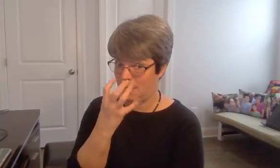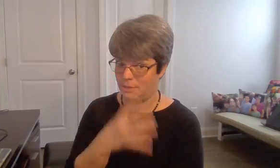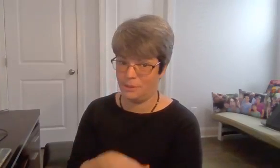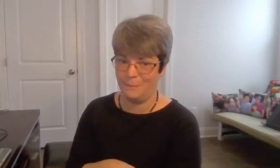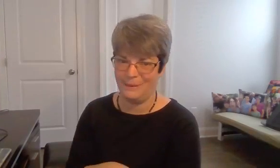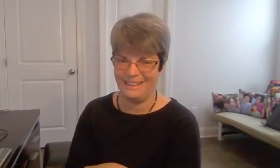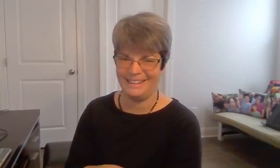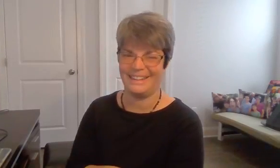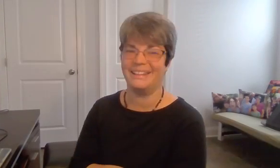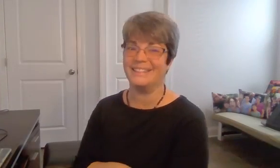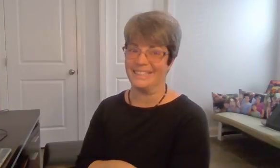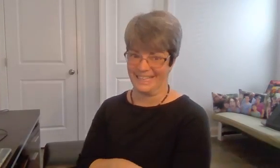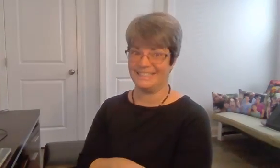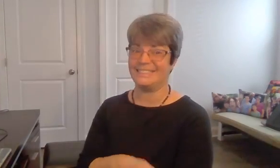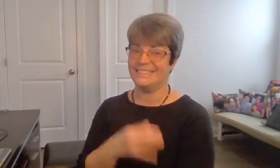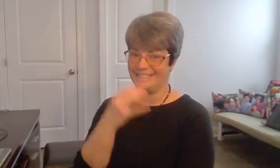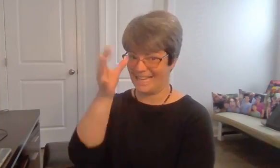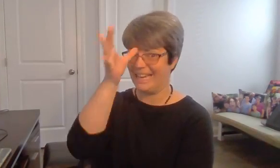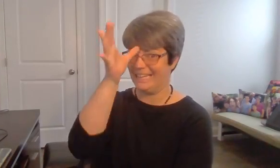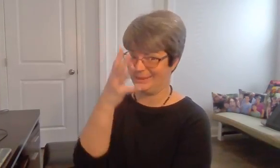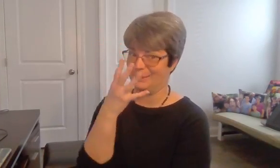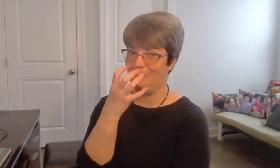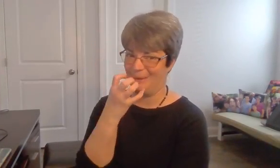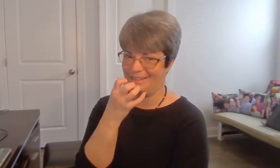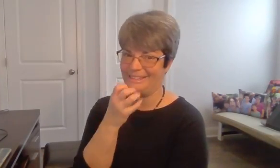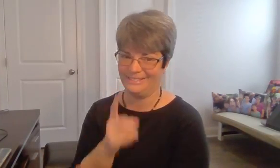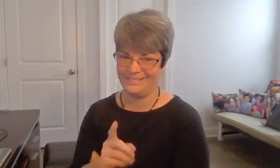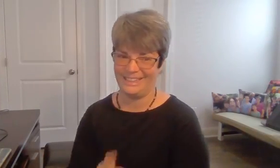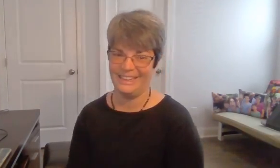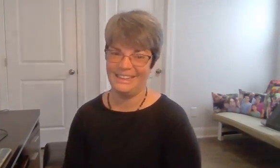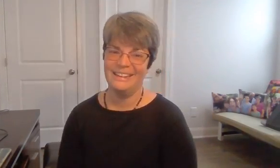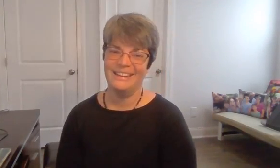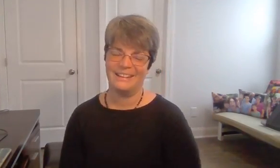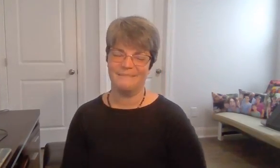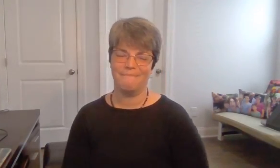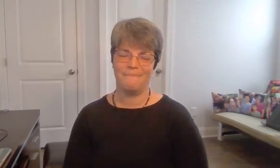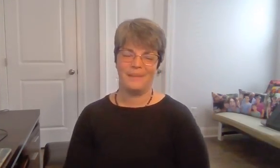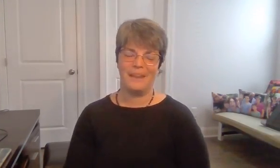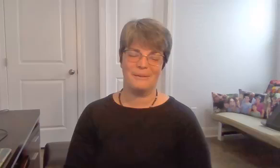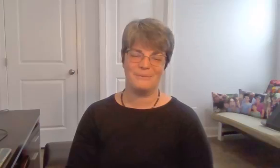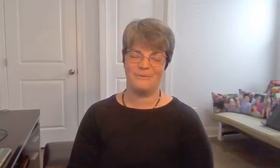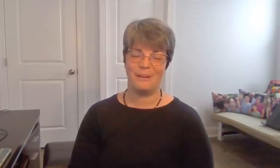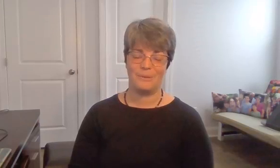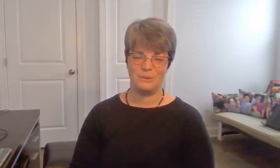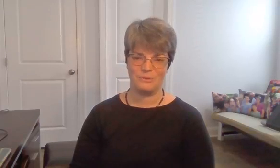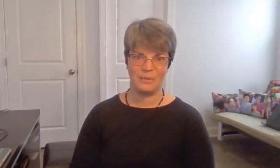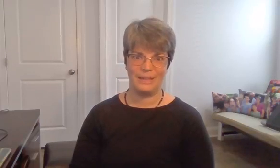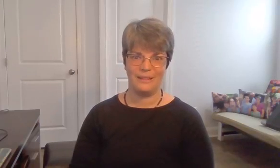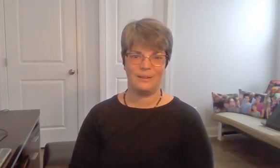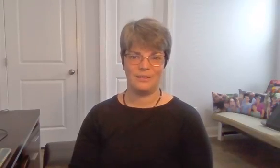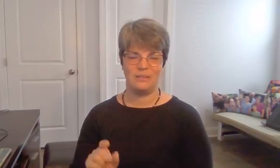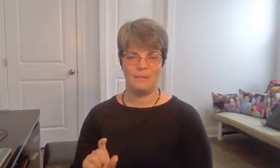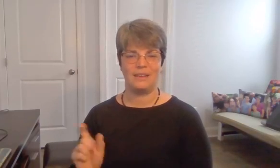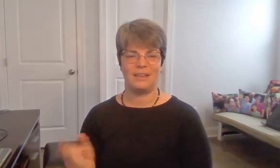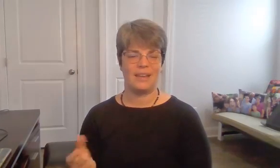"Daddy's grumpy." I was like, "Yes, Daddy is grumpy. You're right." Anyway, it was pretty funny. But she was really little, and she made the connection.